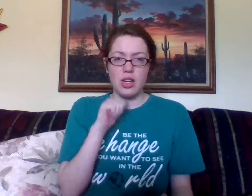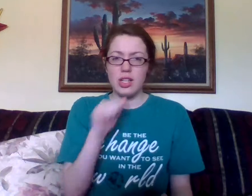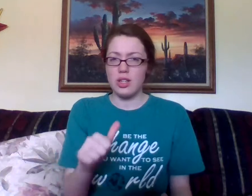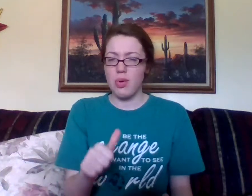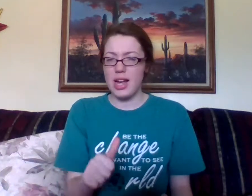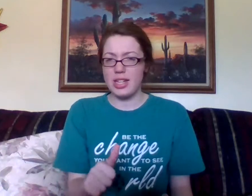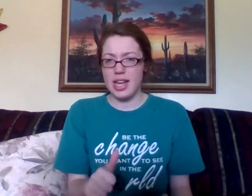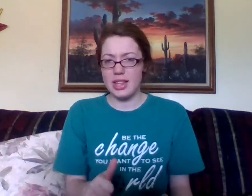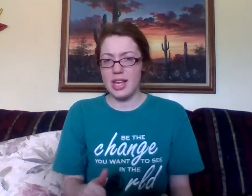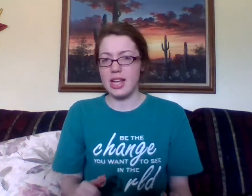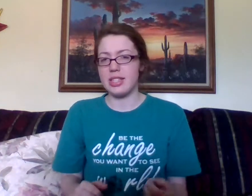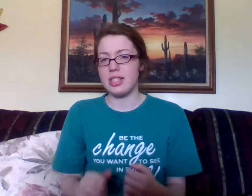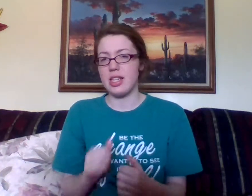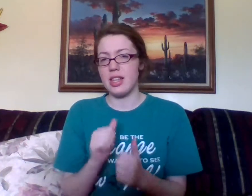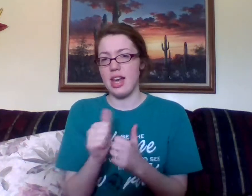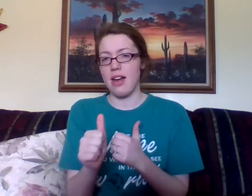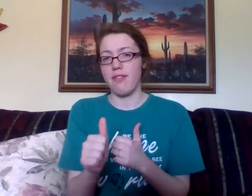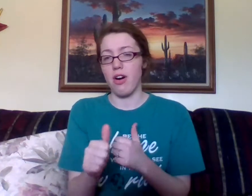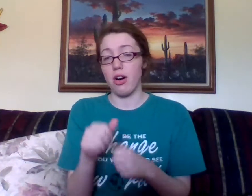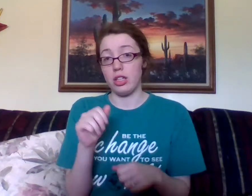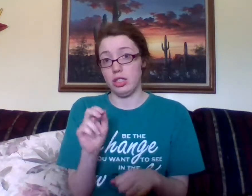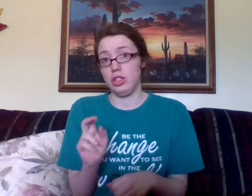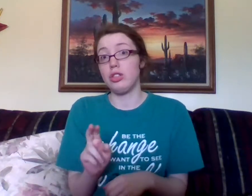Didn't quite take things that far